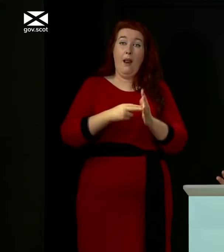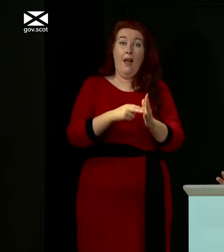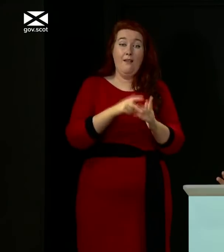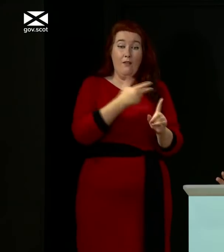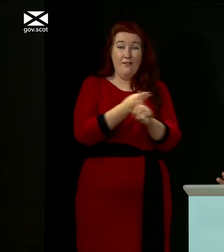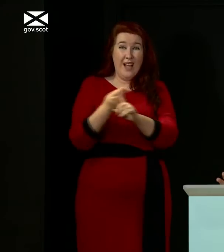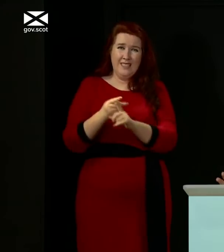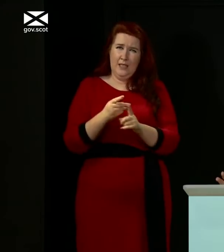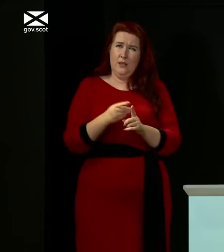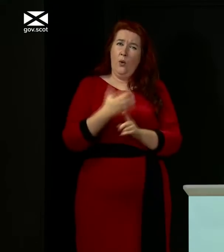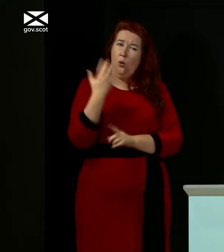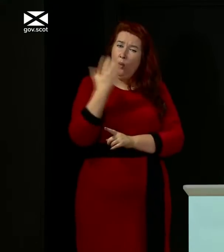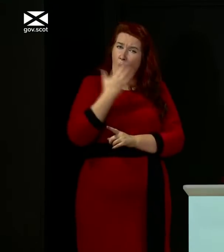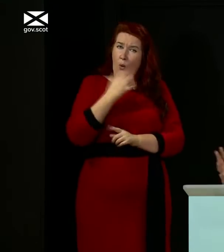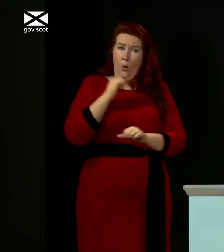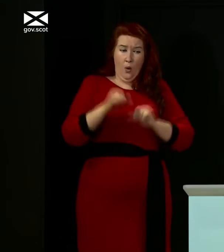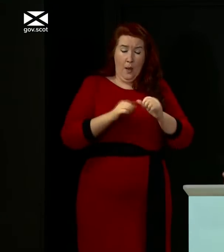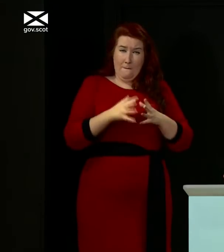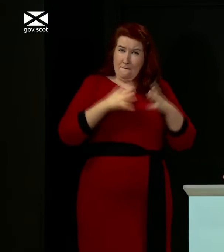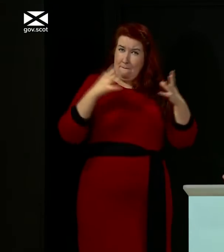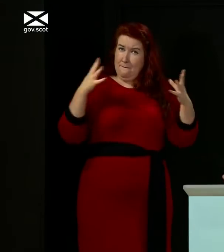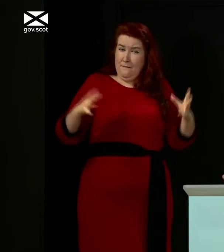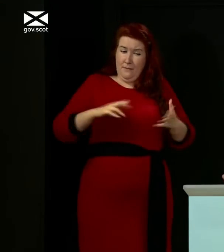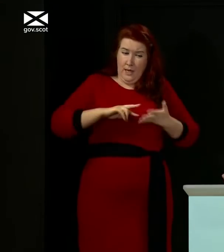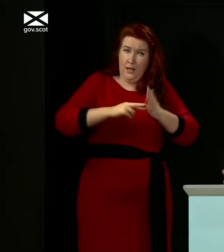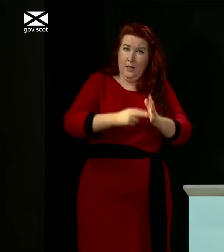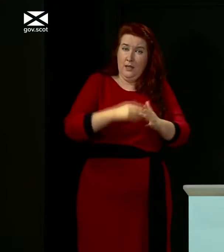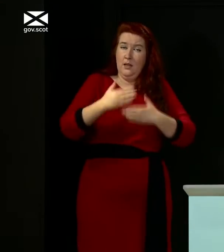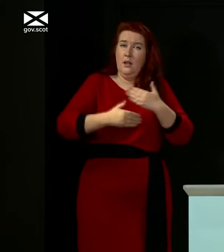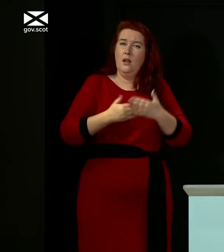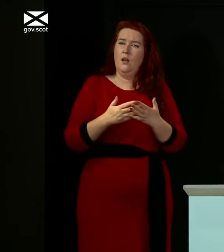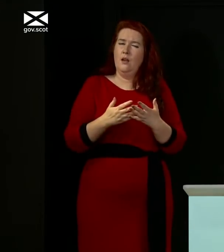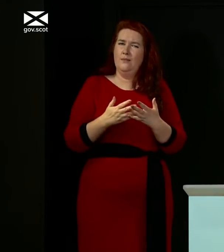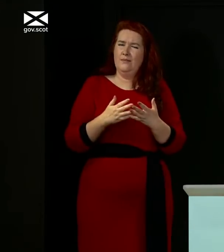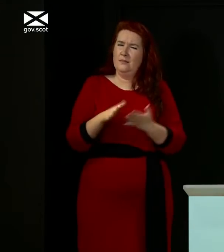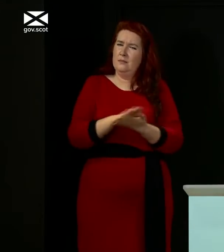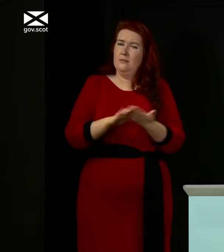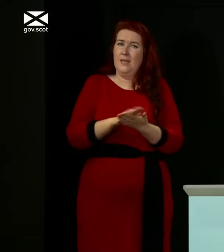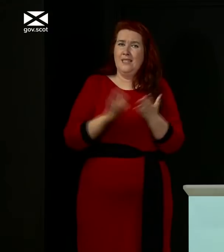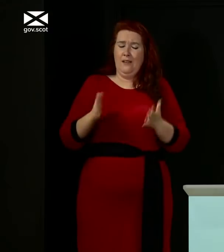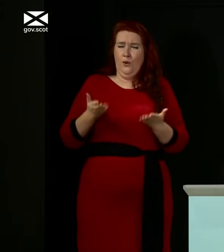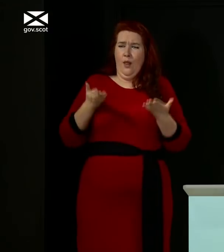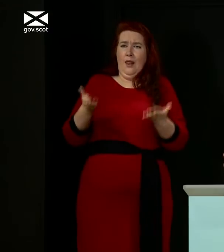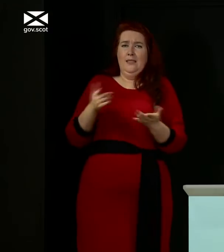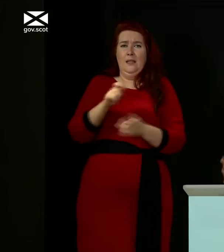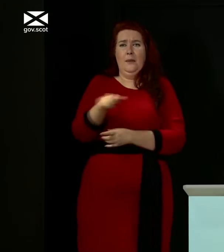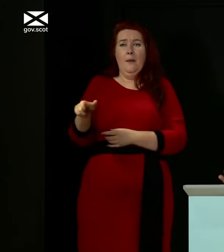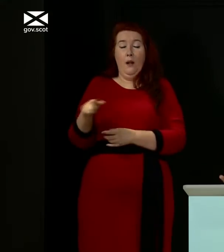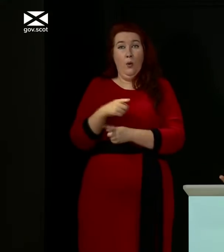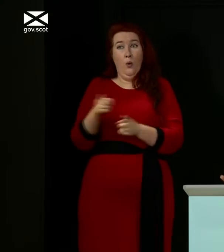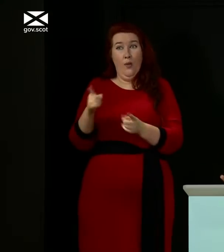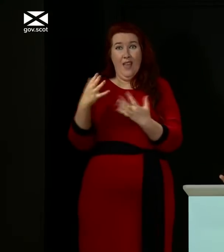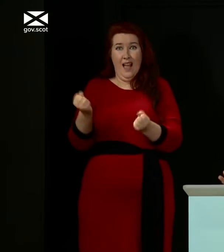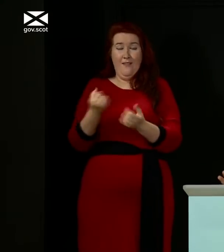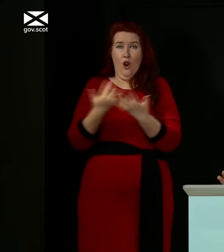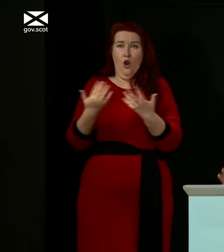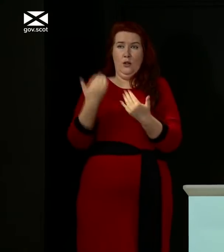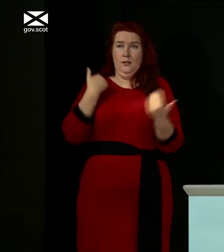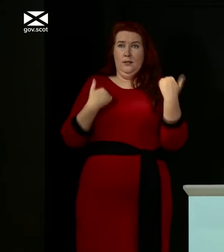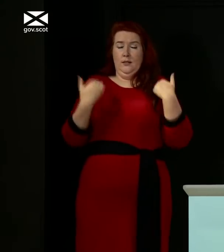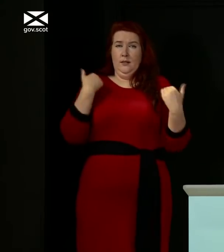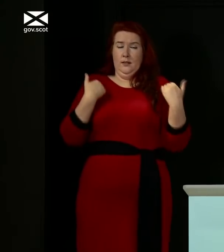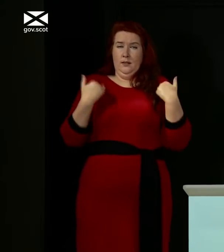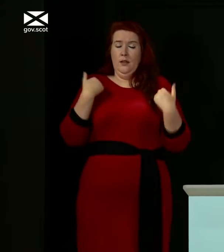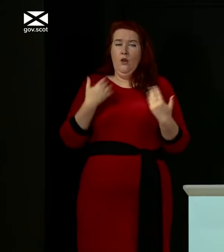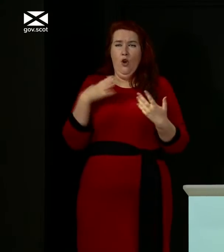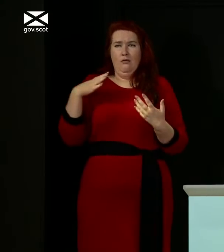allow people within all of the perfectly understandable demands about transparency,